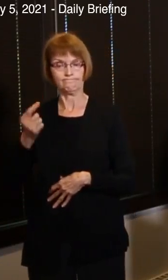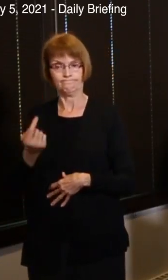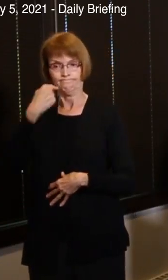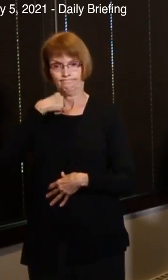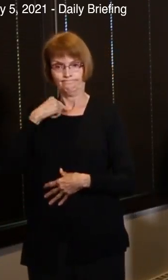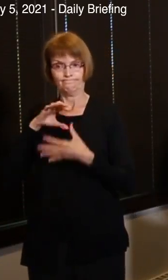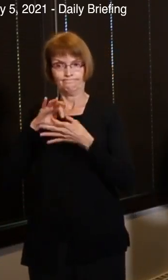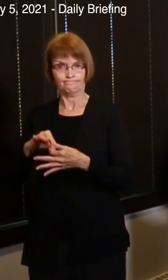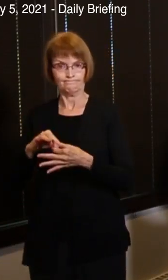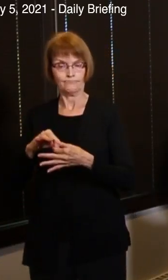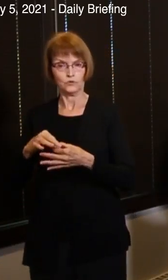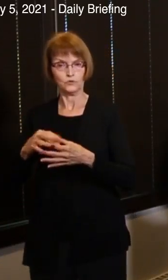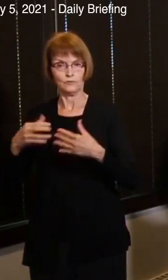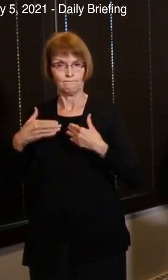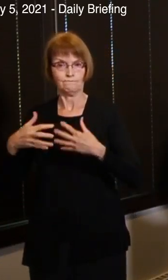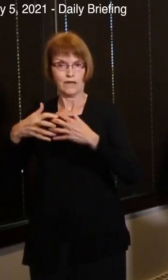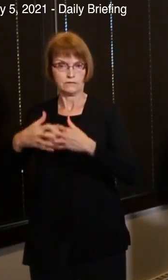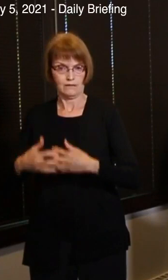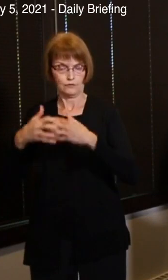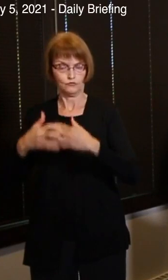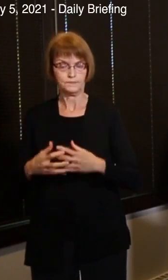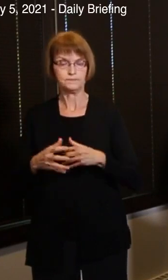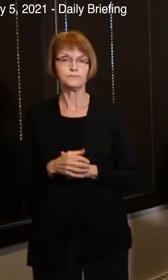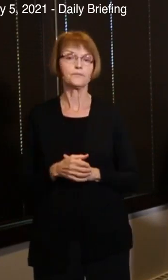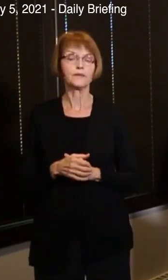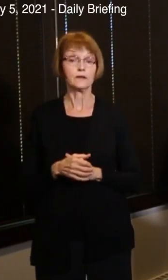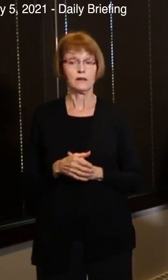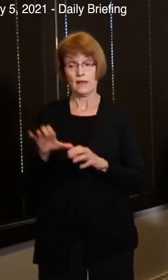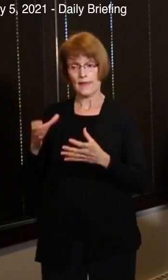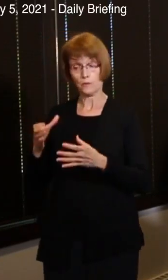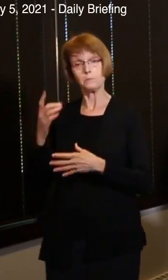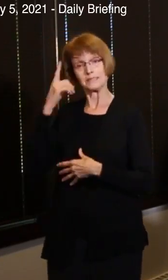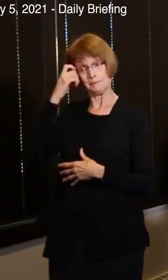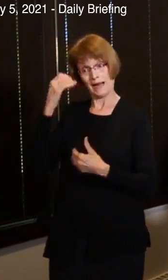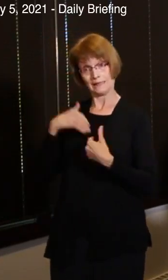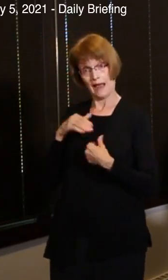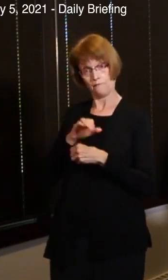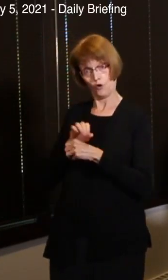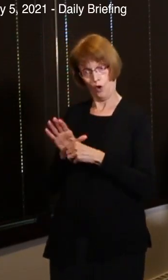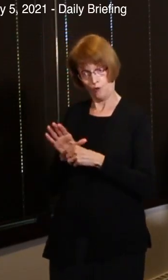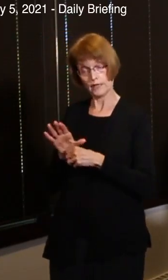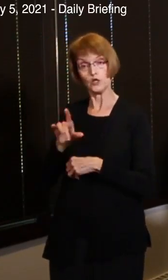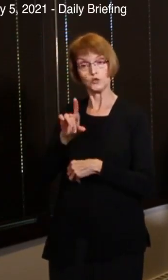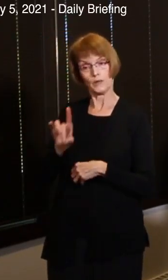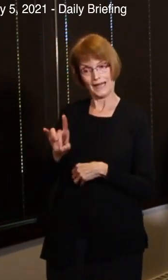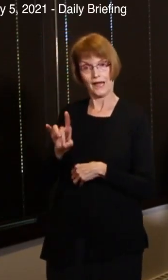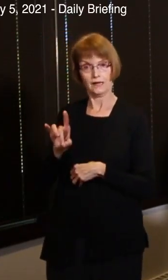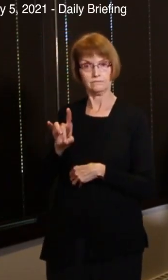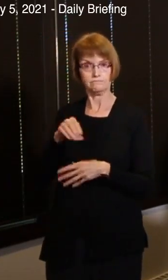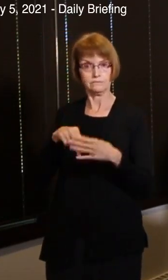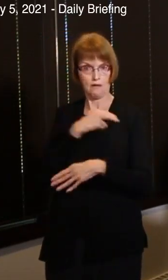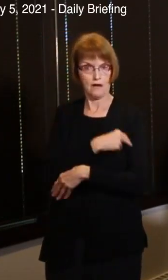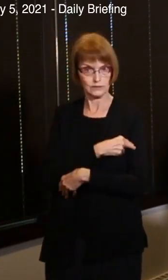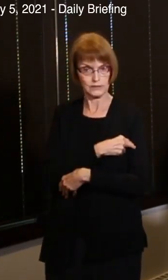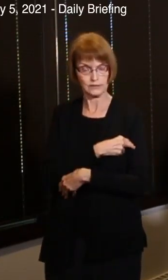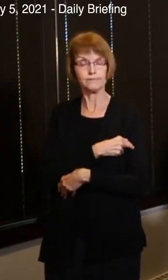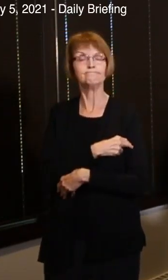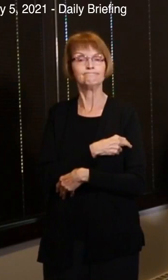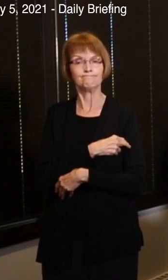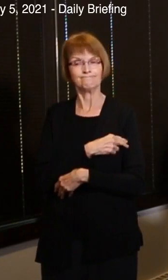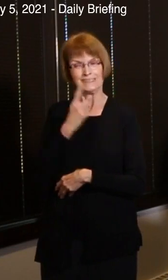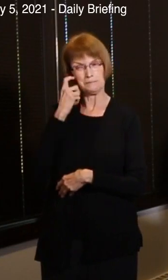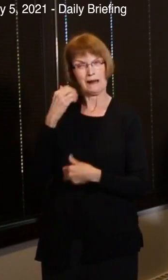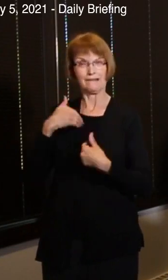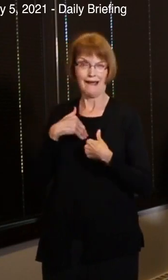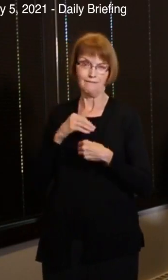ventilators today. Of our suspected COVID patients, we have 28 patients hospitalized that we suspect